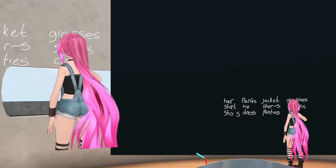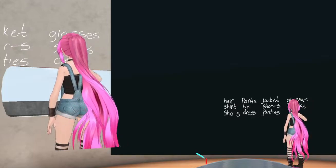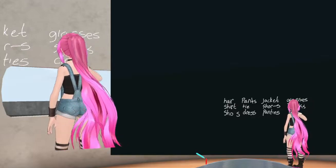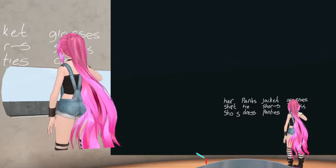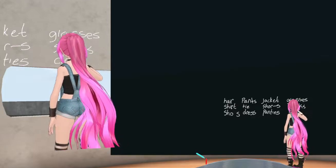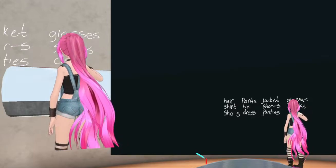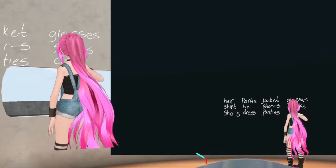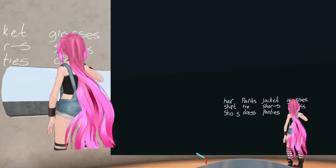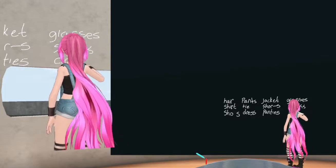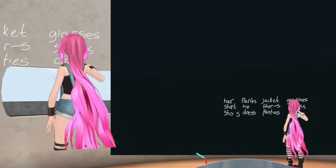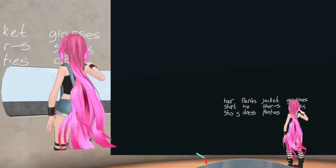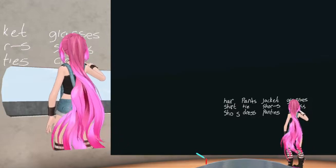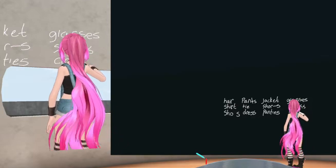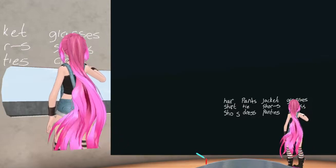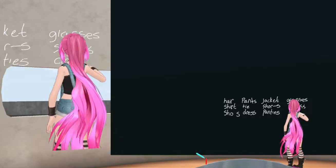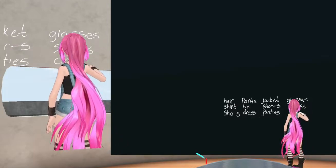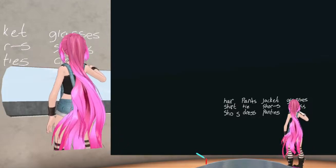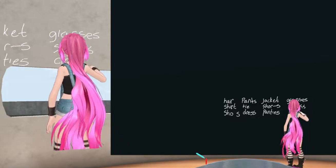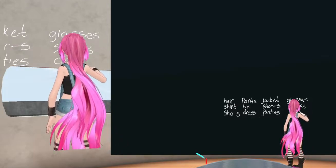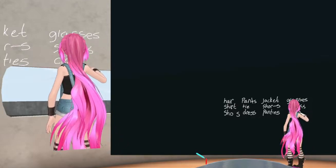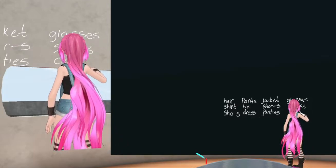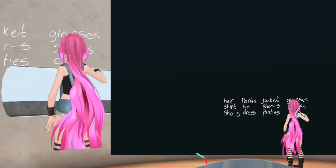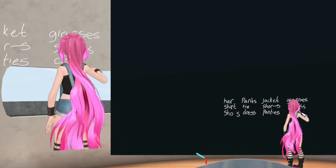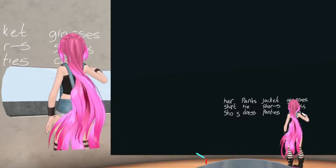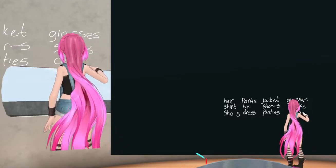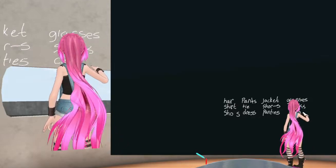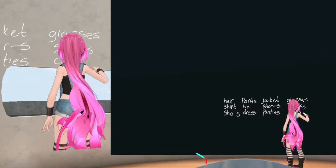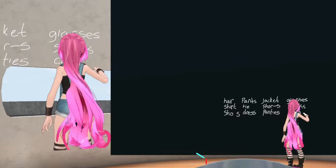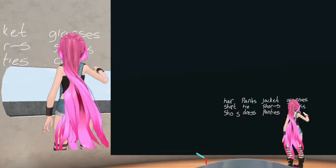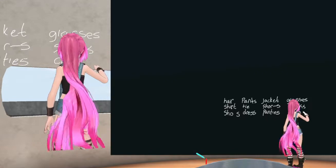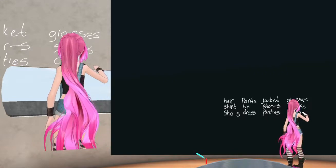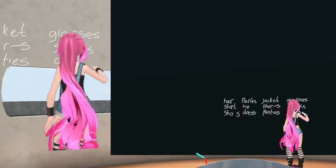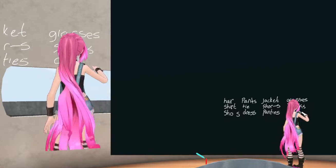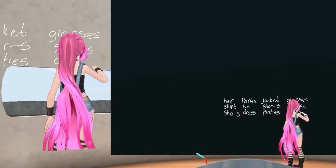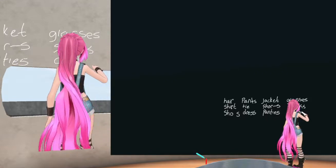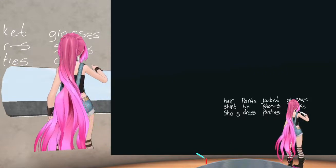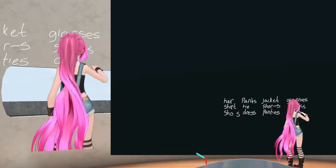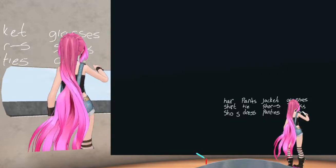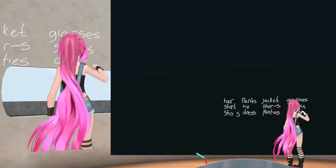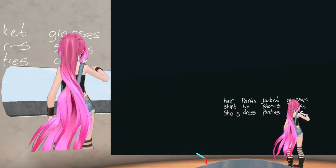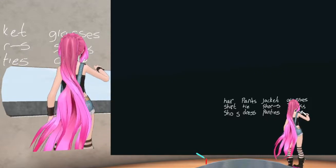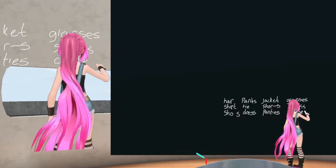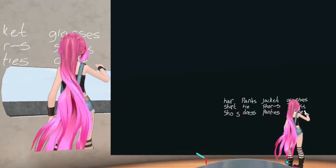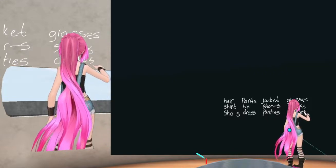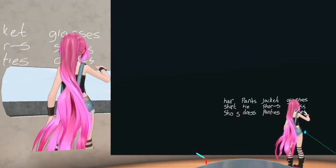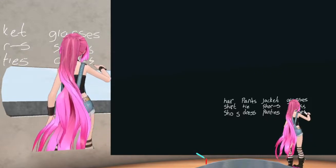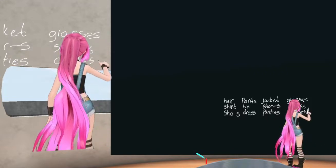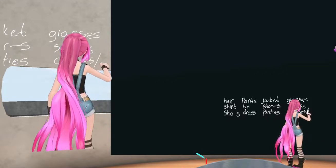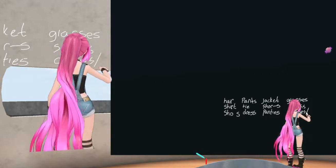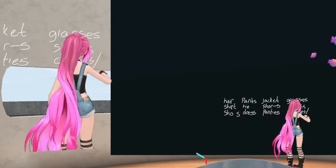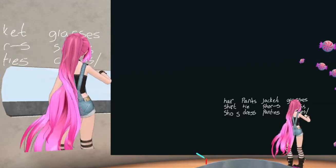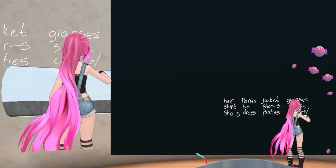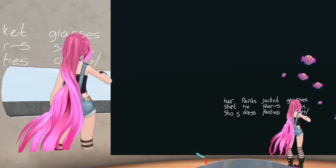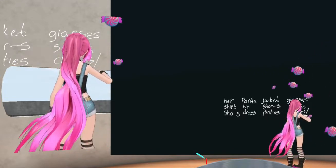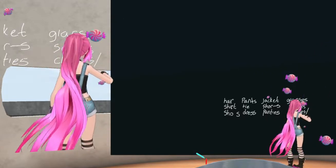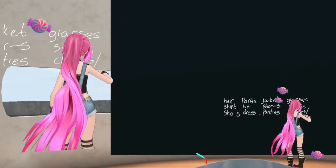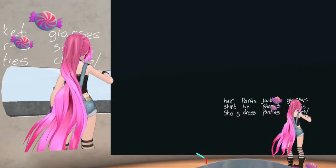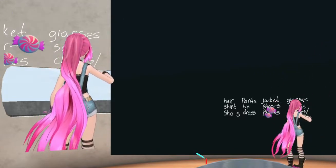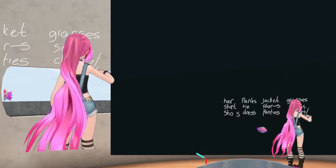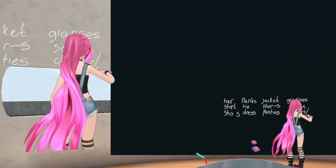guessing hoodie would also be jacket too. Hoodie, I will teach hoodie as well. Clothes /